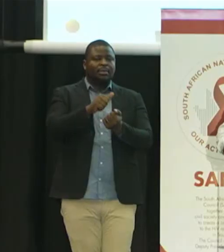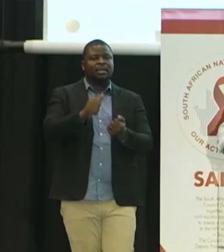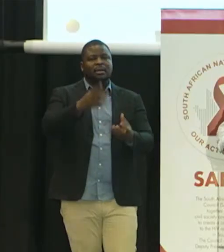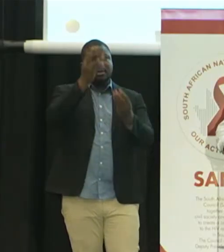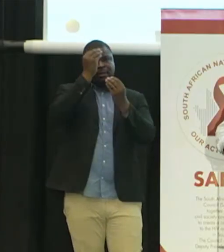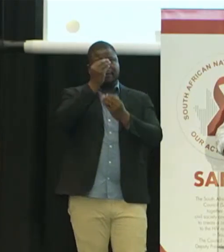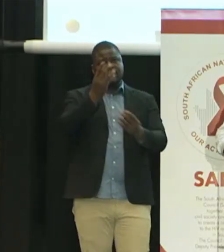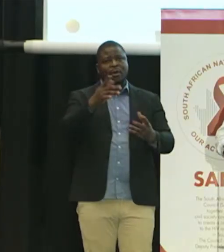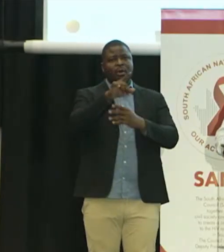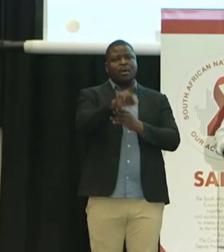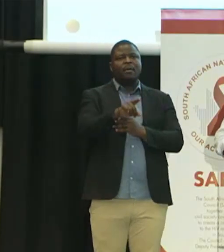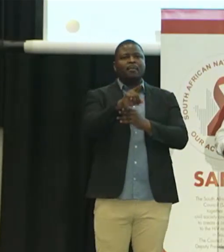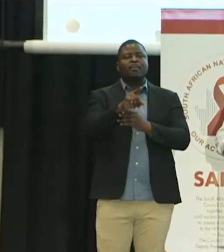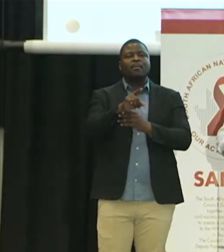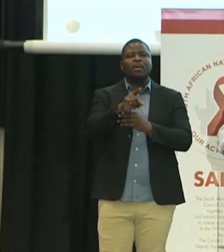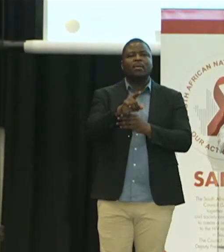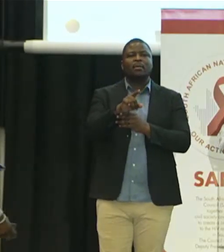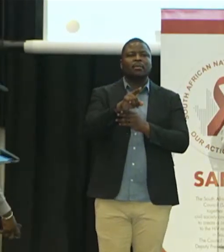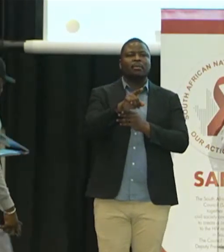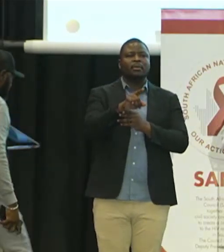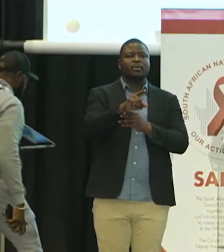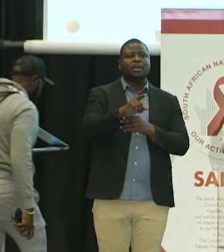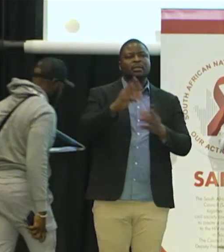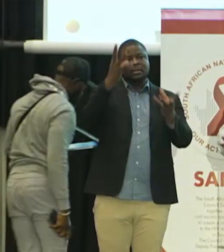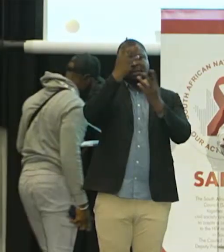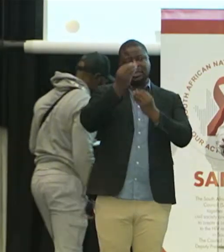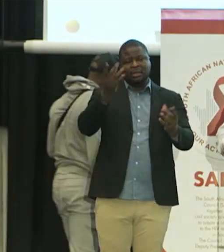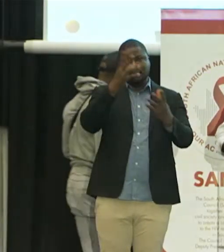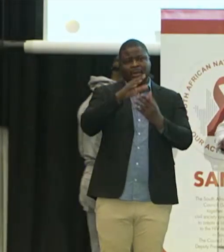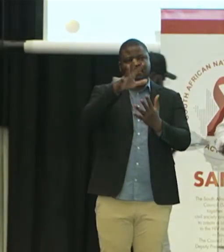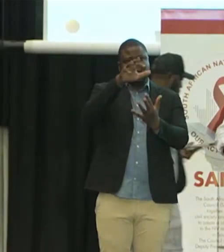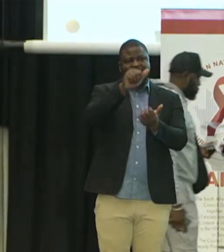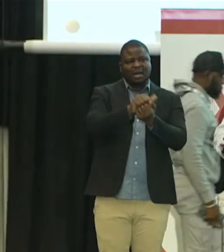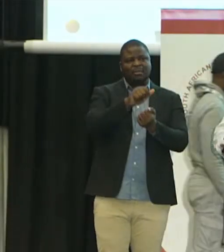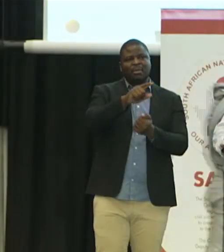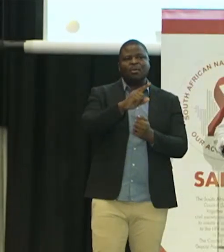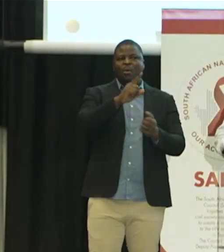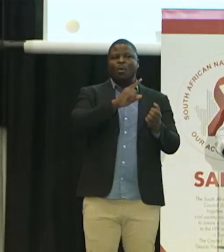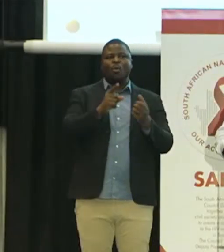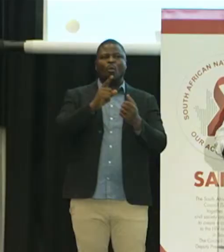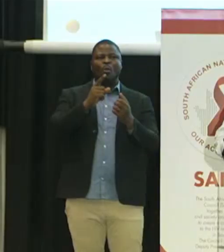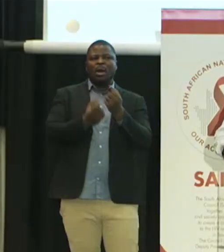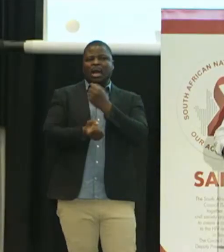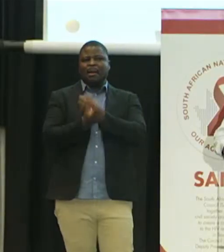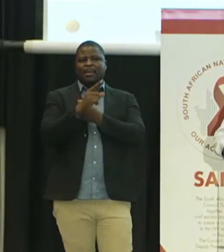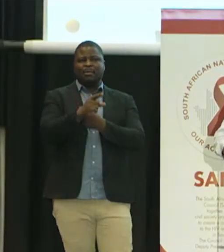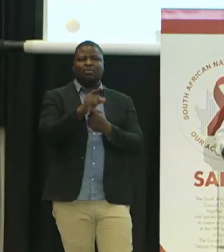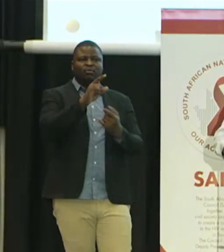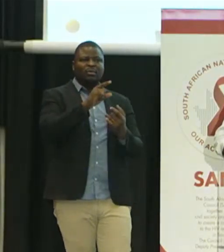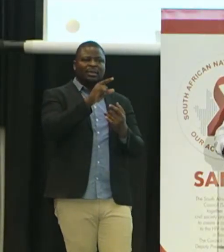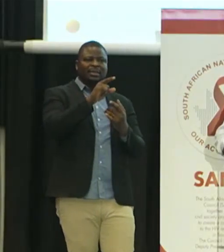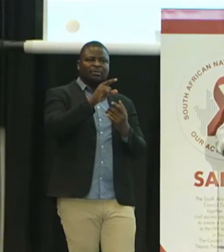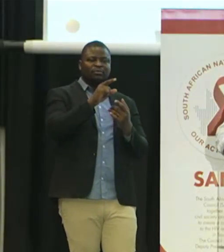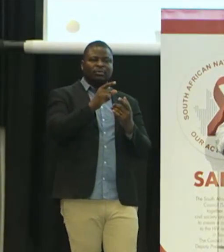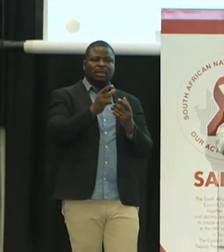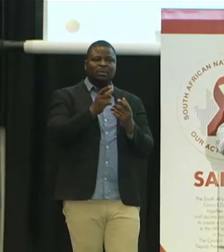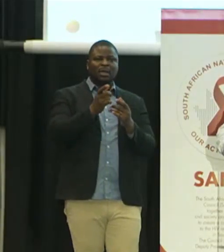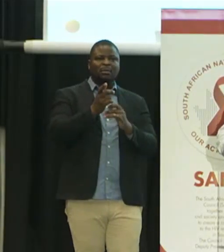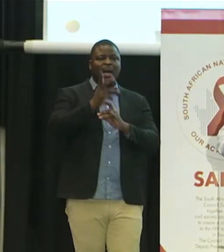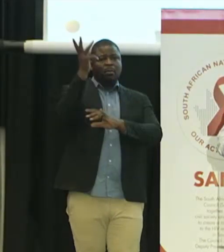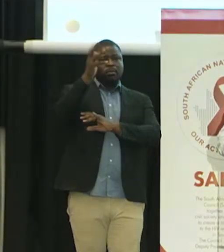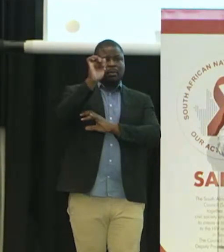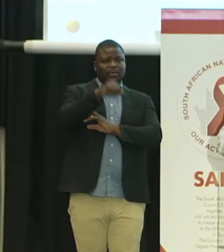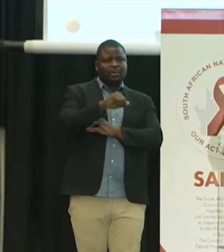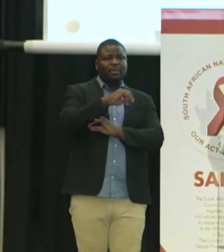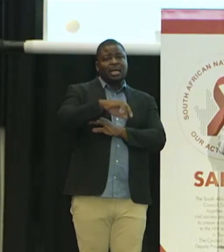informed this particular session. It has been noted by speakers before me that key populations are disproportionately